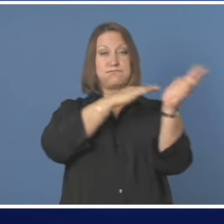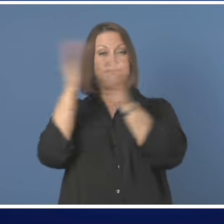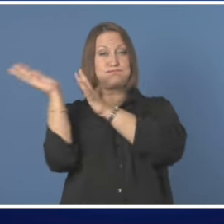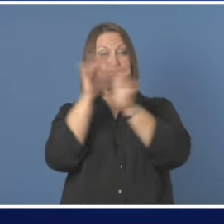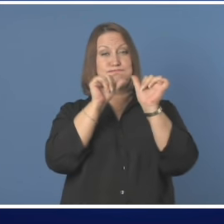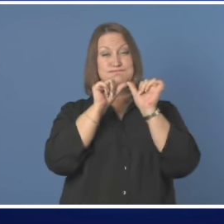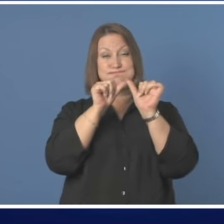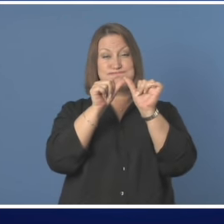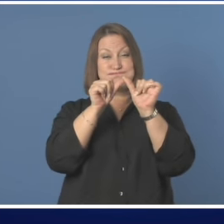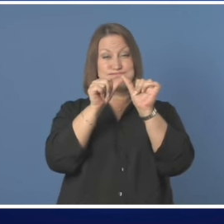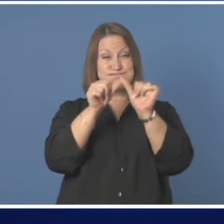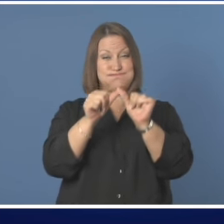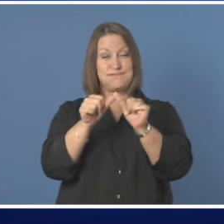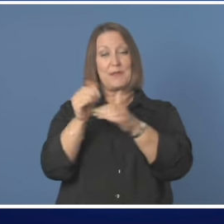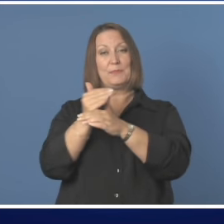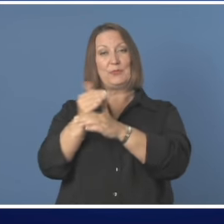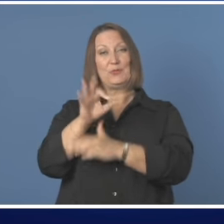Sustained winds